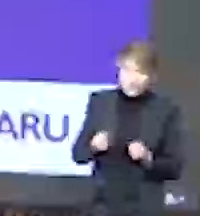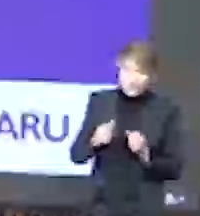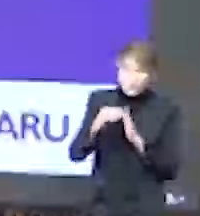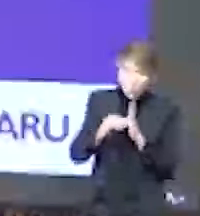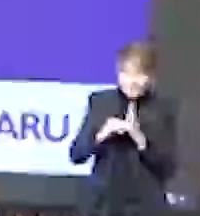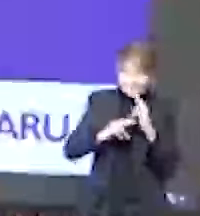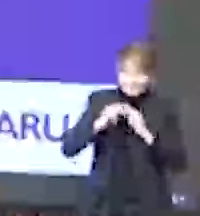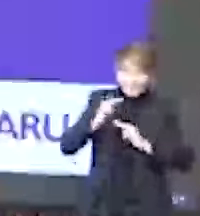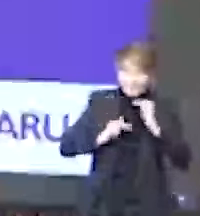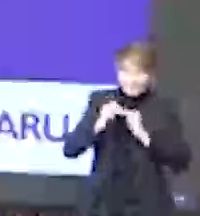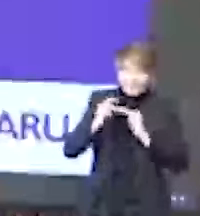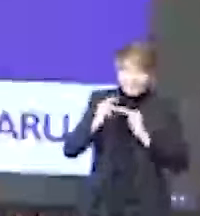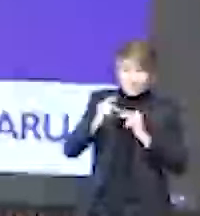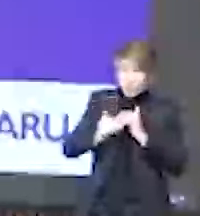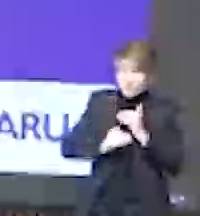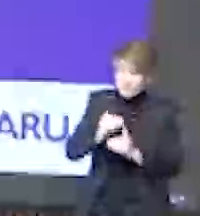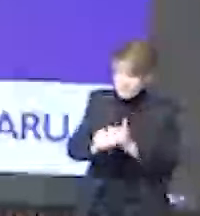policy development processes that occur